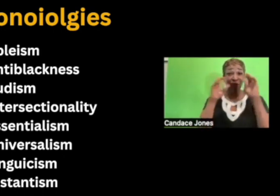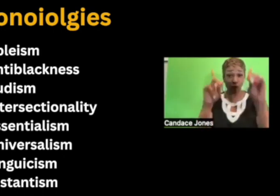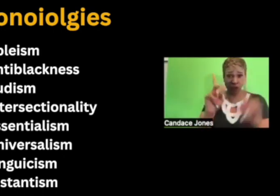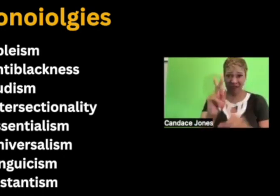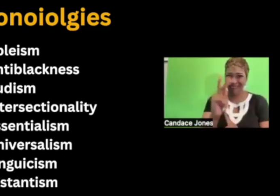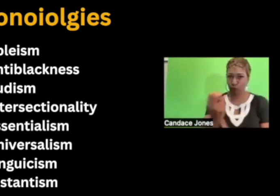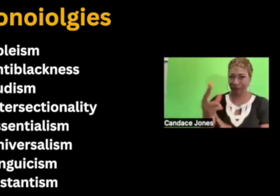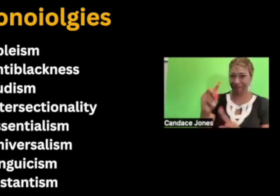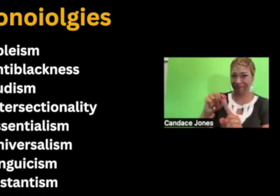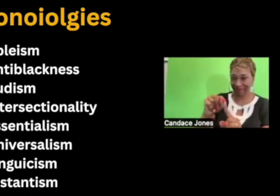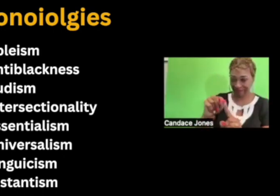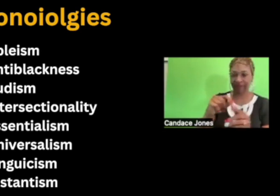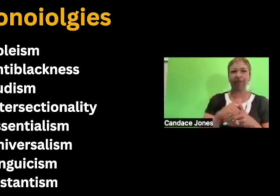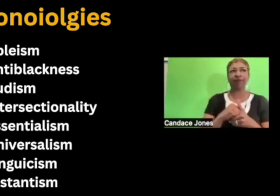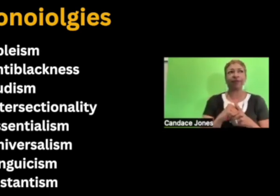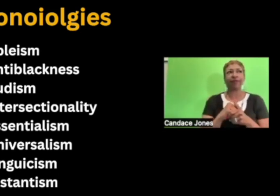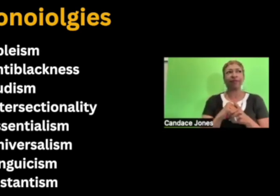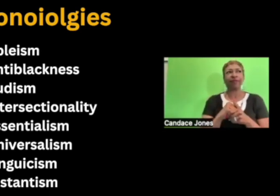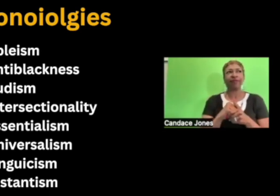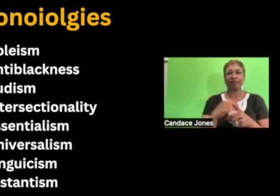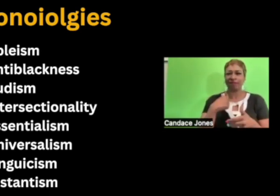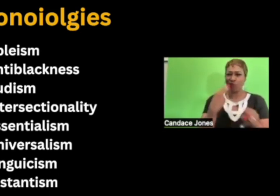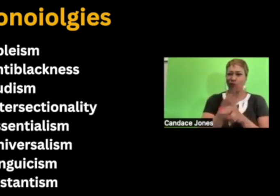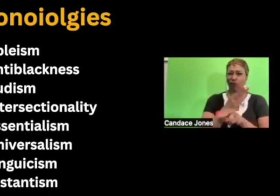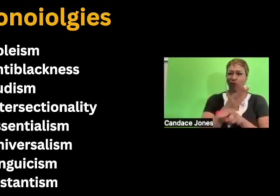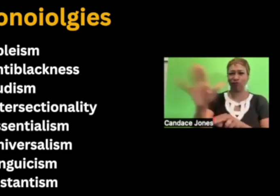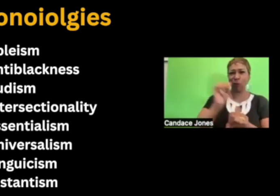to revisioning K through 12 deaf education.